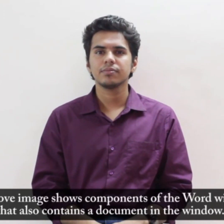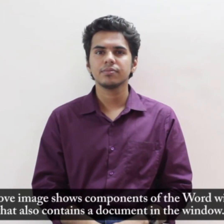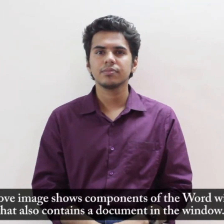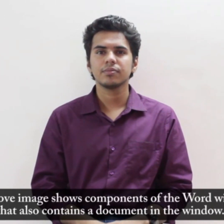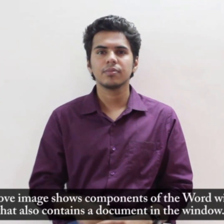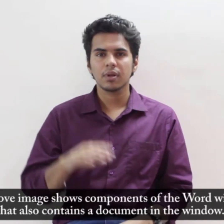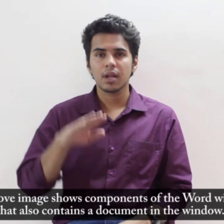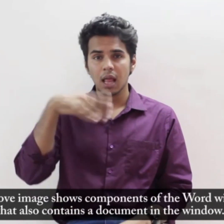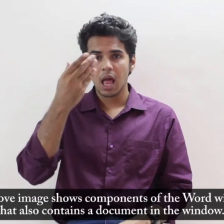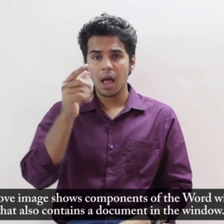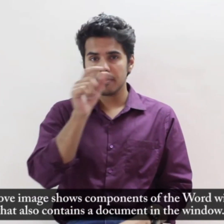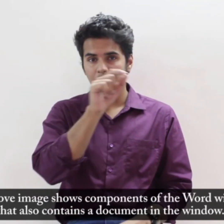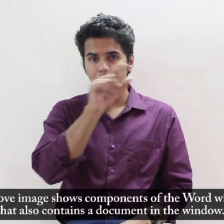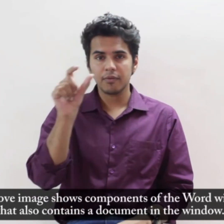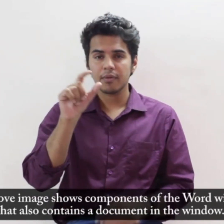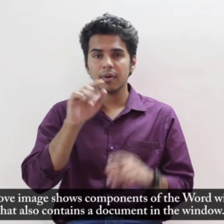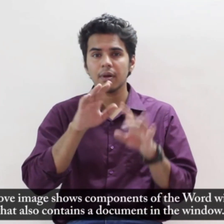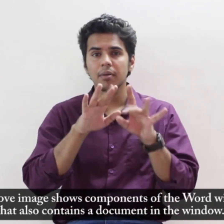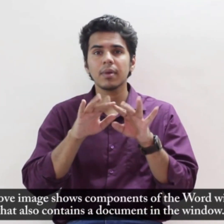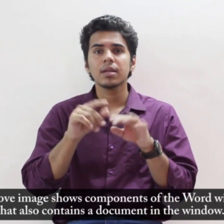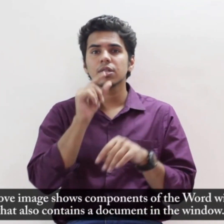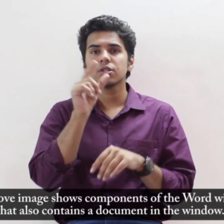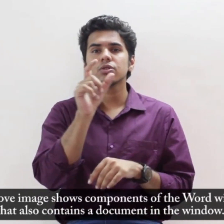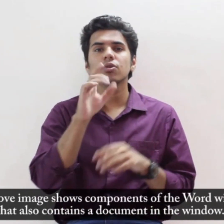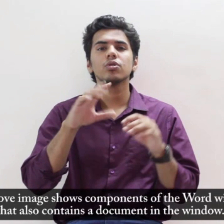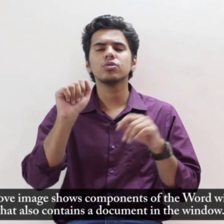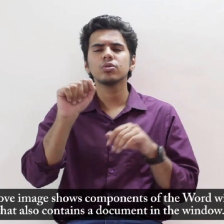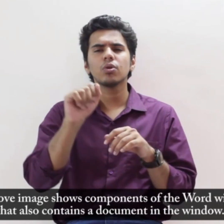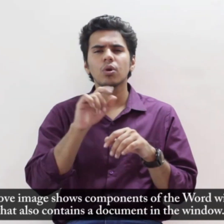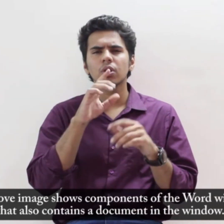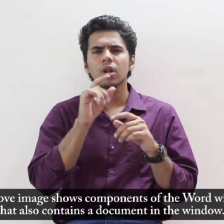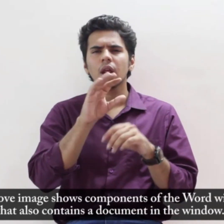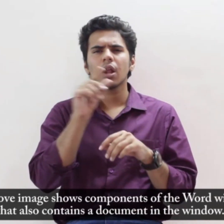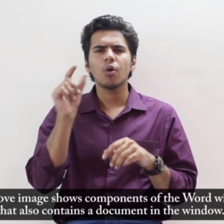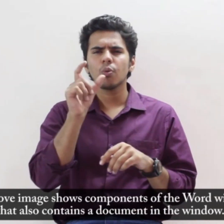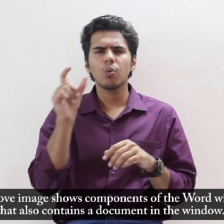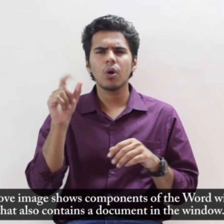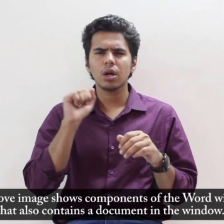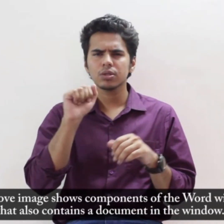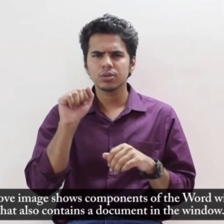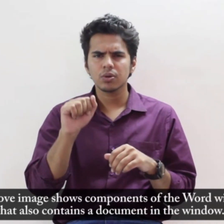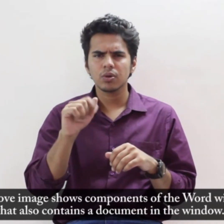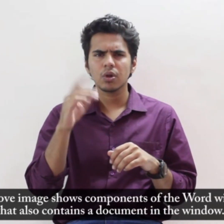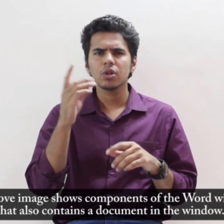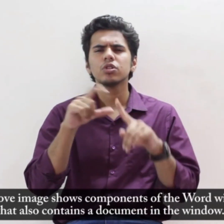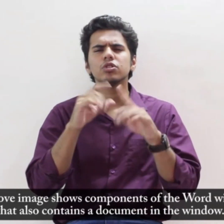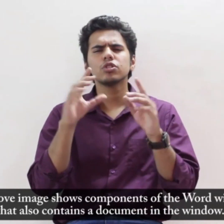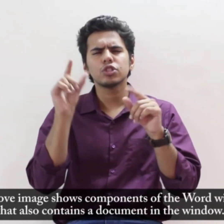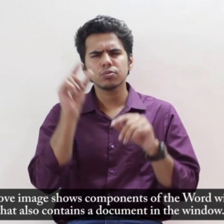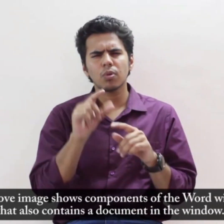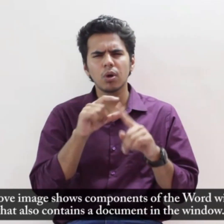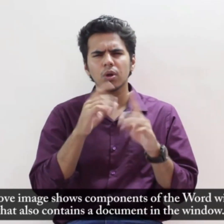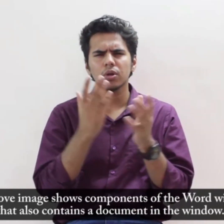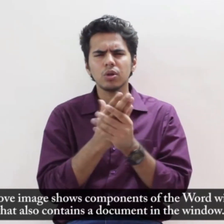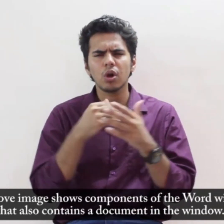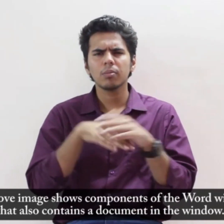The above image shows components of the Word window that also contains a document in the window.